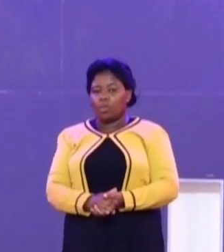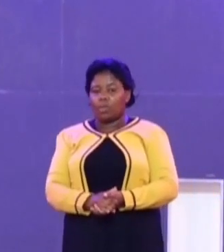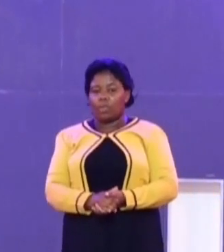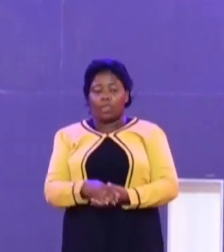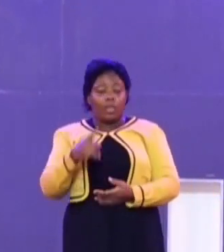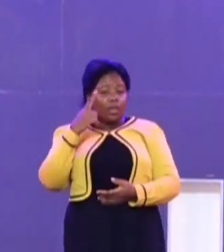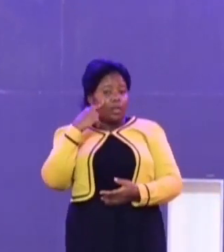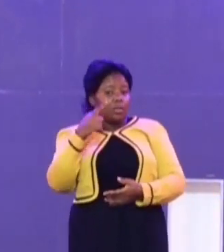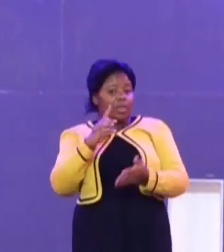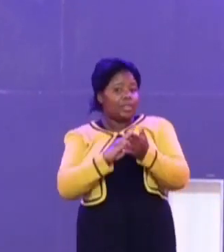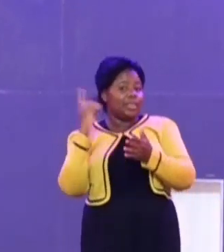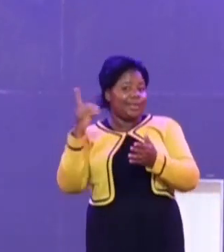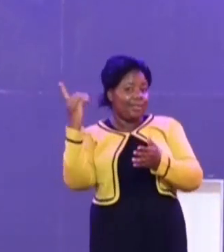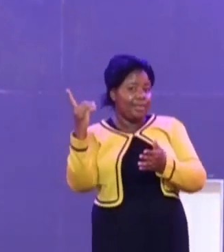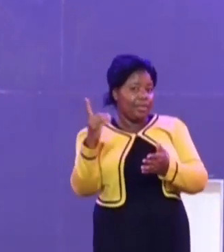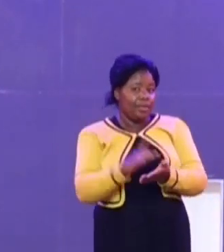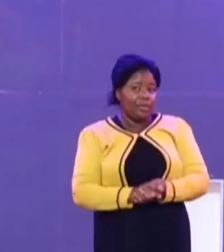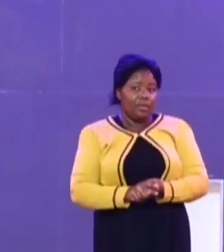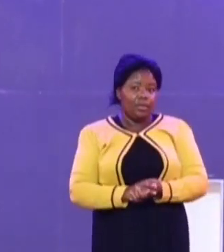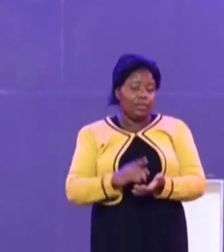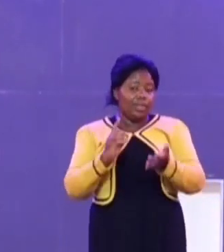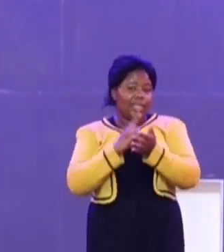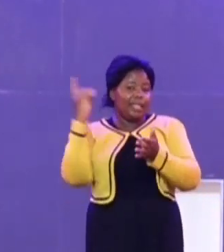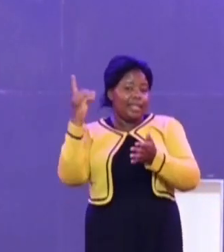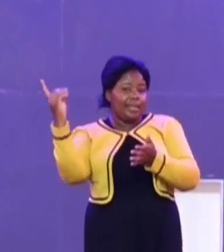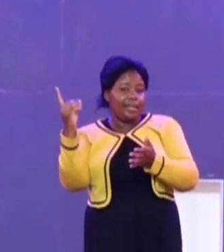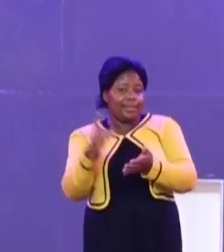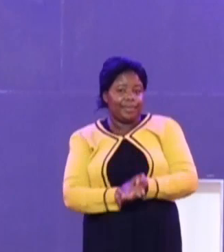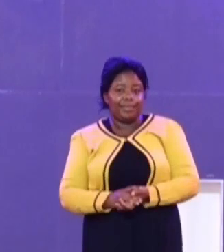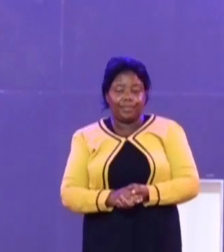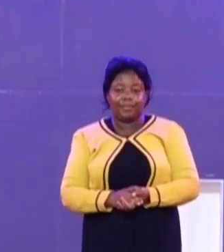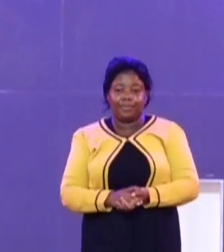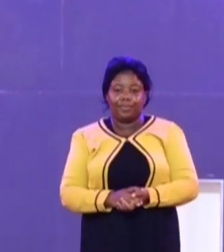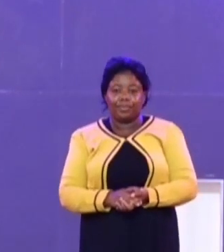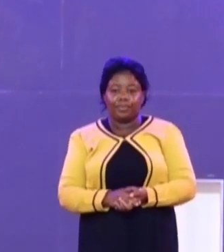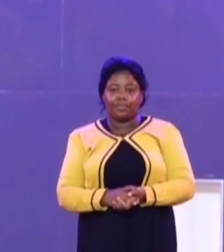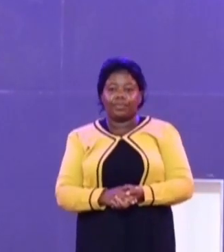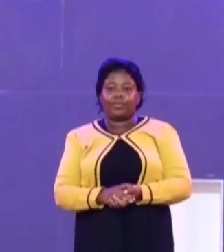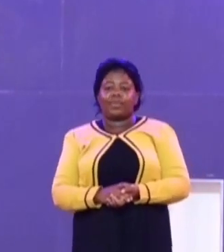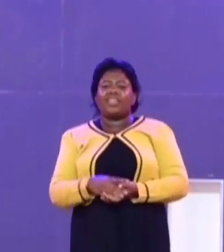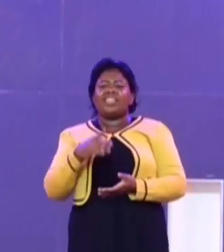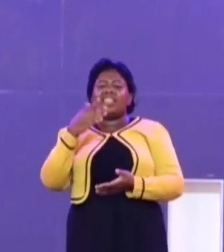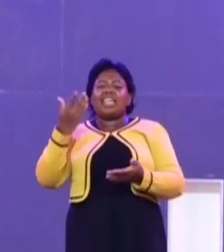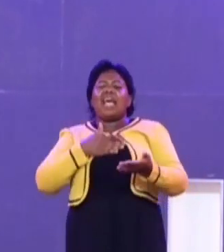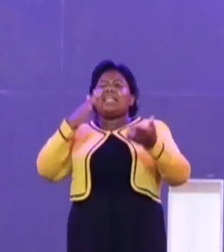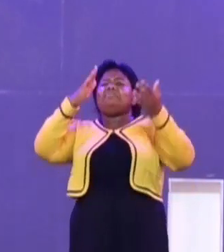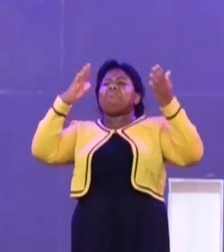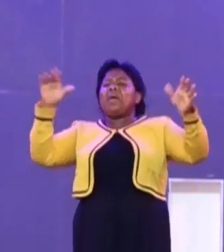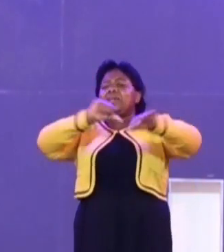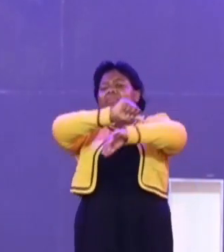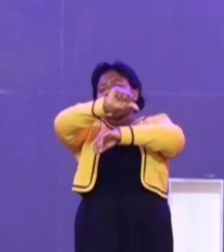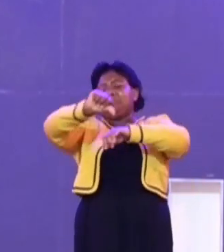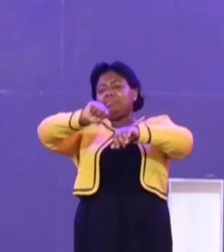Look at David. Tunulira gulu. David. Tunulira Daudi. He was very high anointed. Yali kama